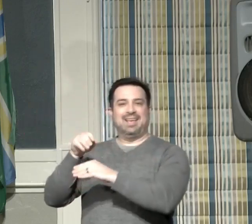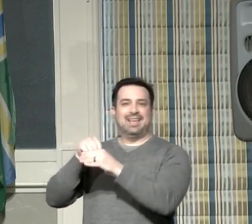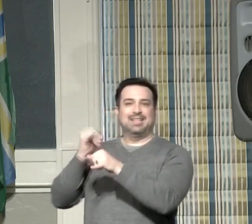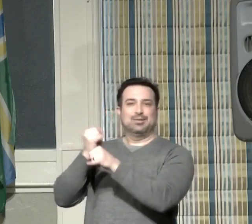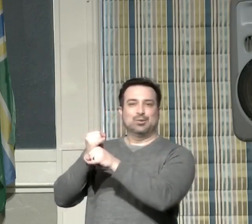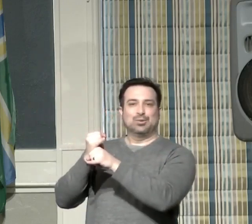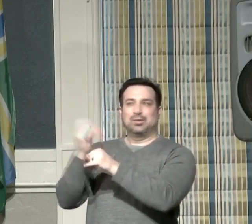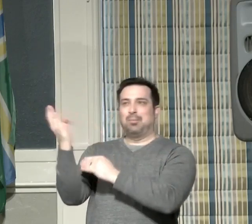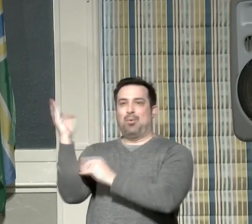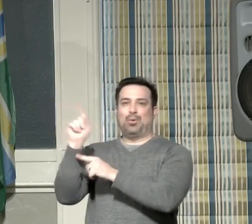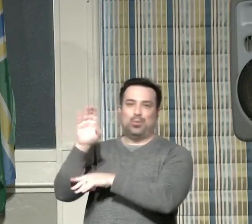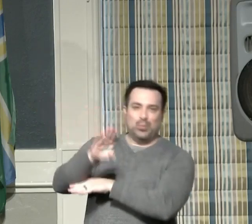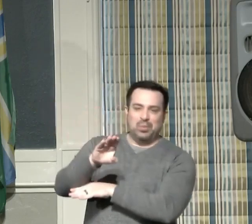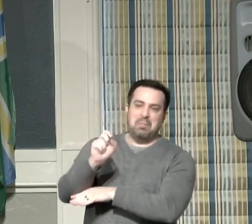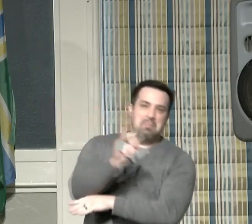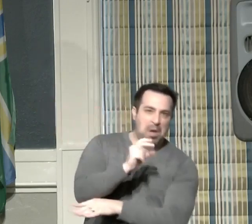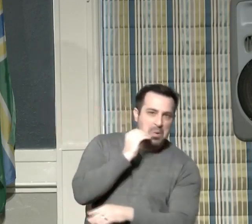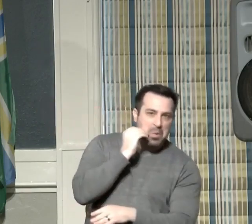workshop.